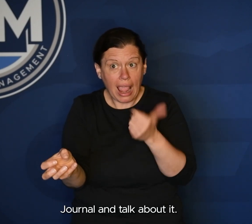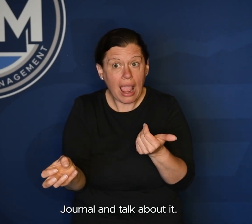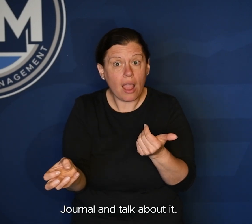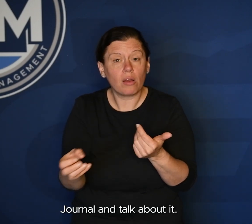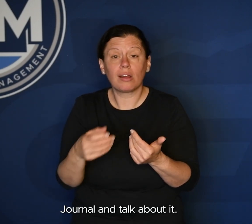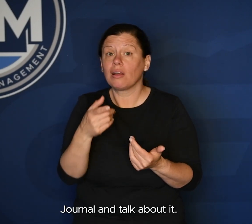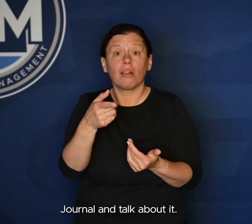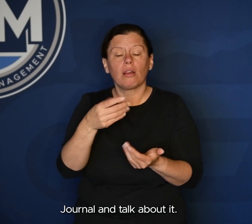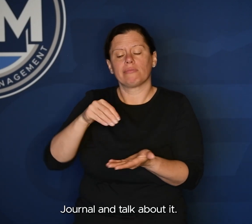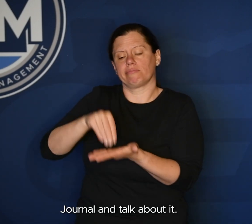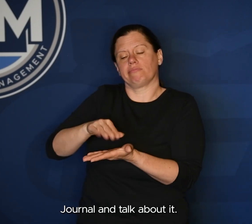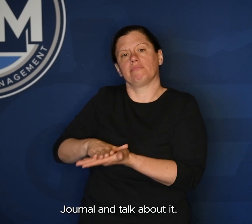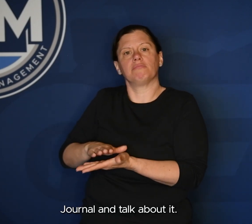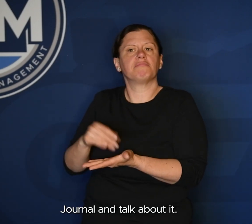Journal and talk about it.